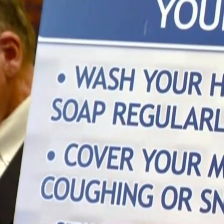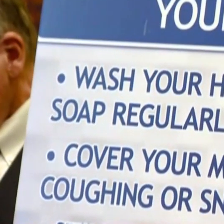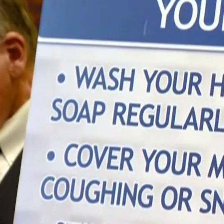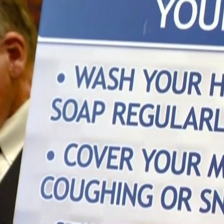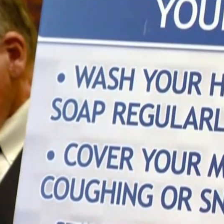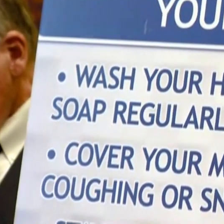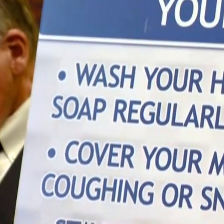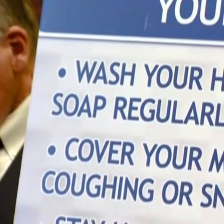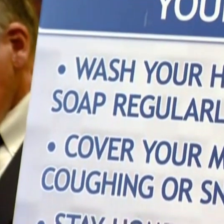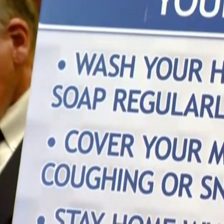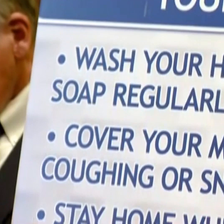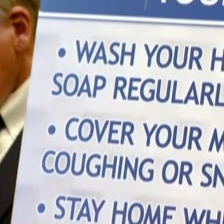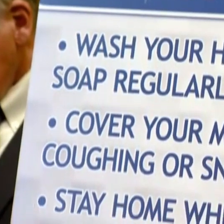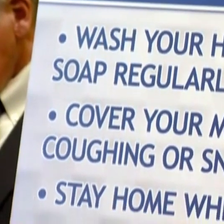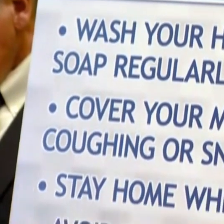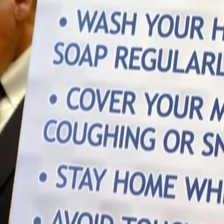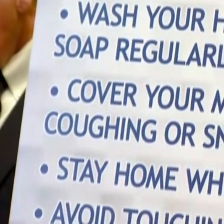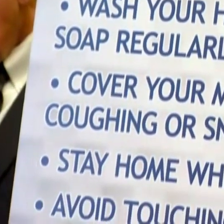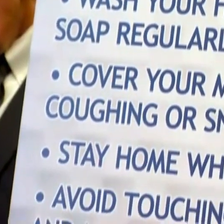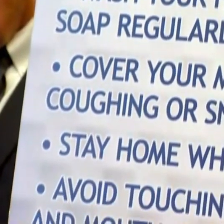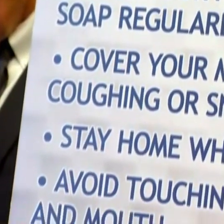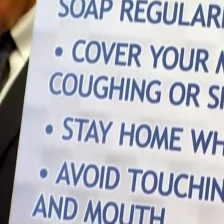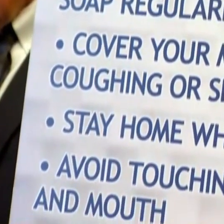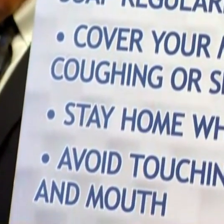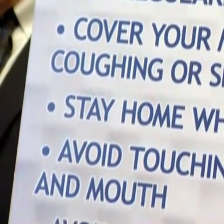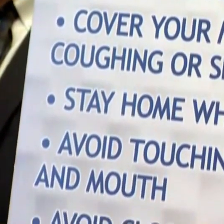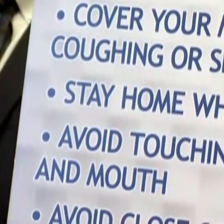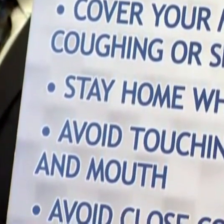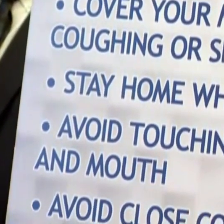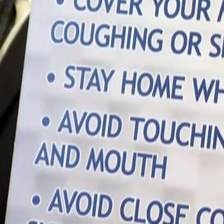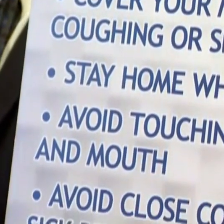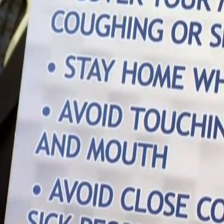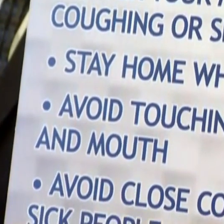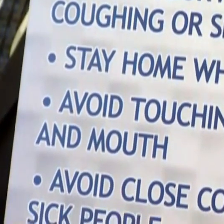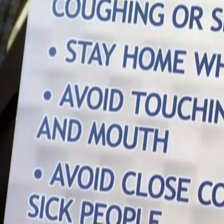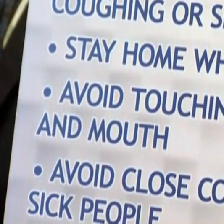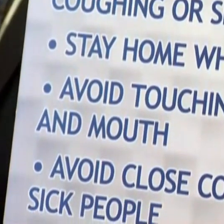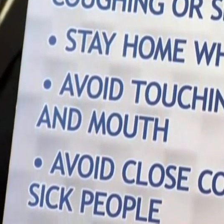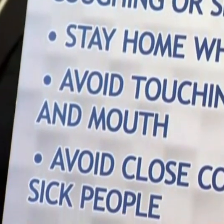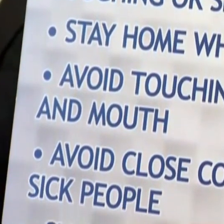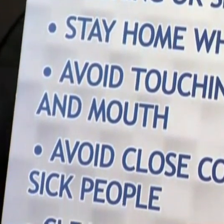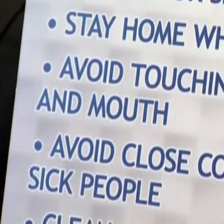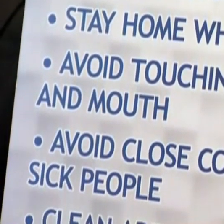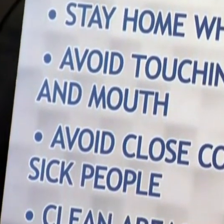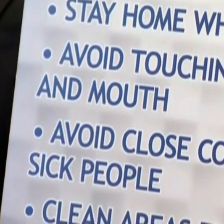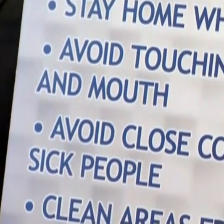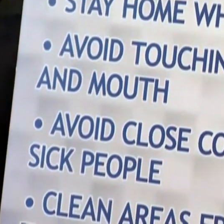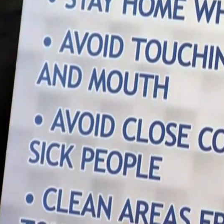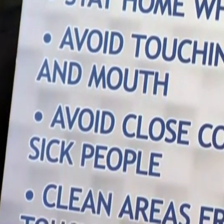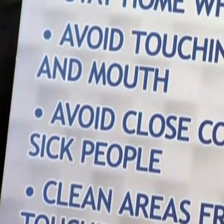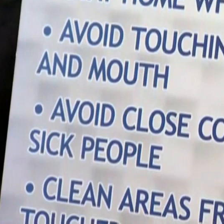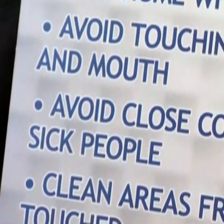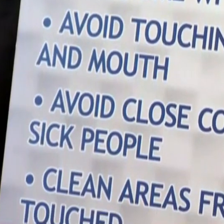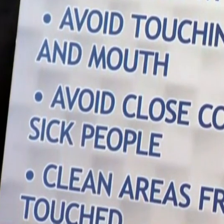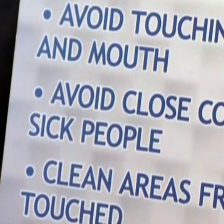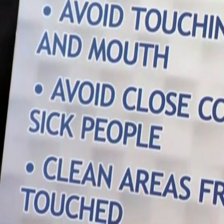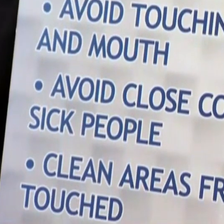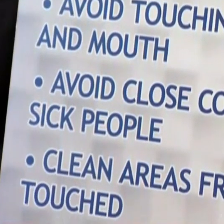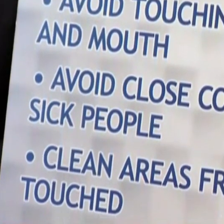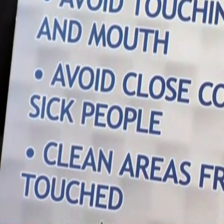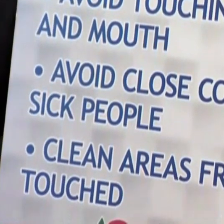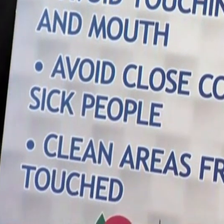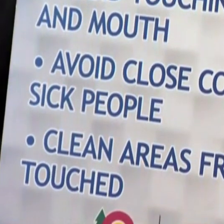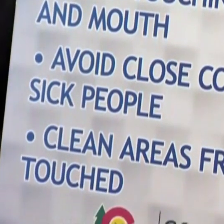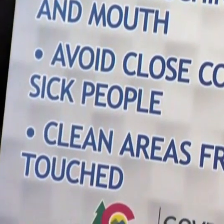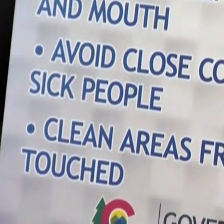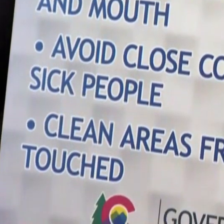Yeah. N95 masks. Mm-hmm. There's been some discussion among health officials about masks doing more harm than good to